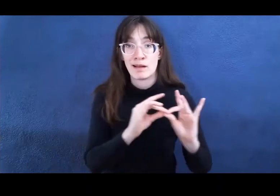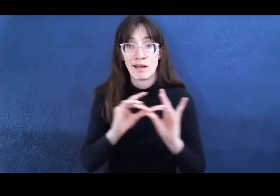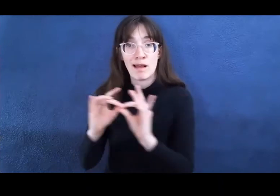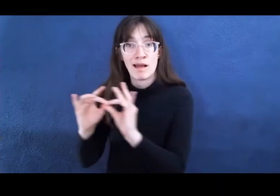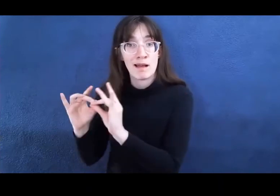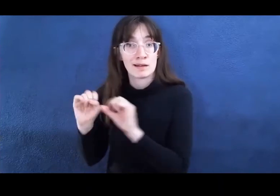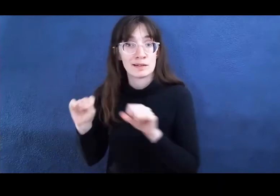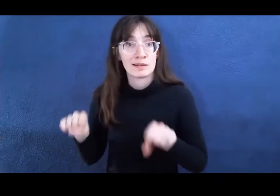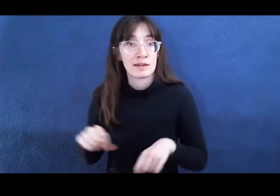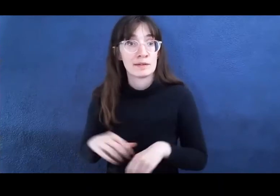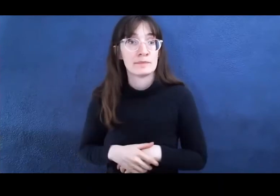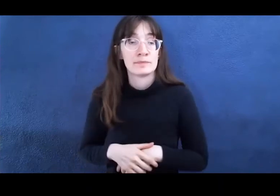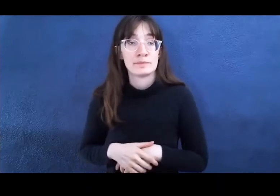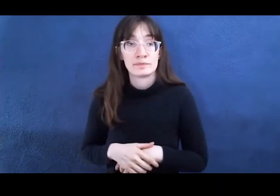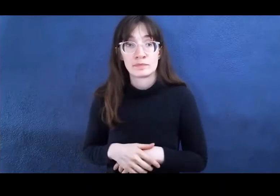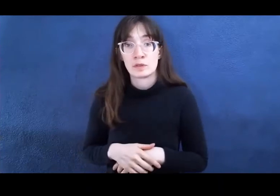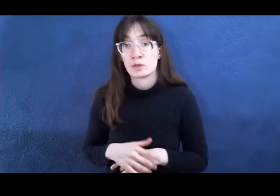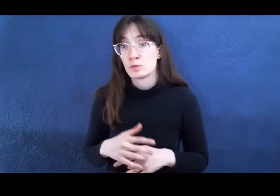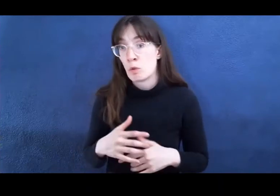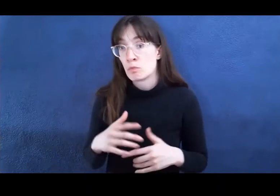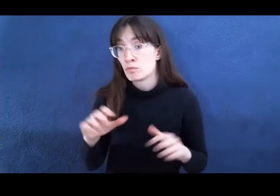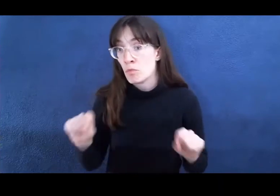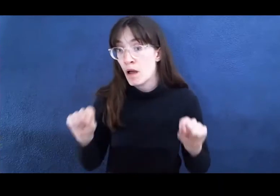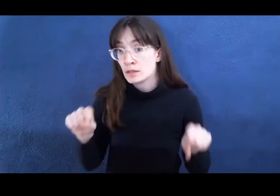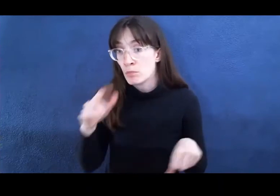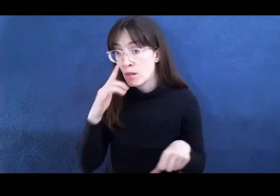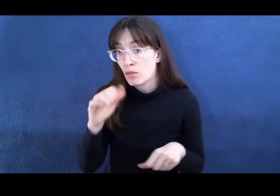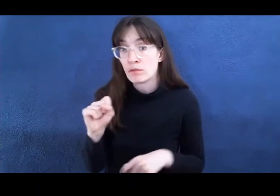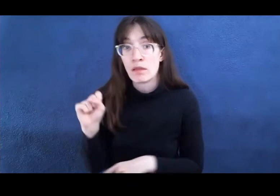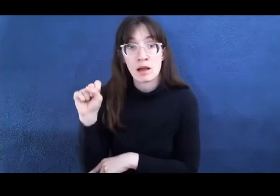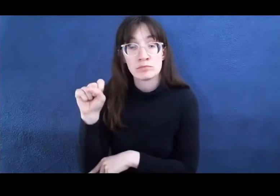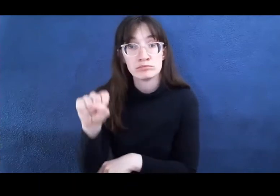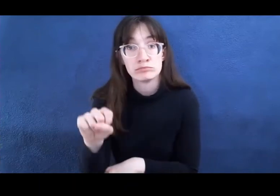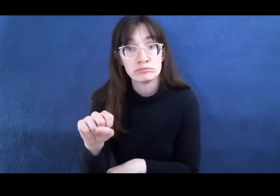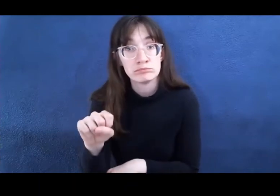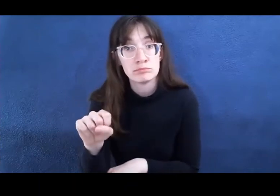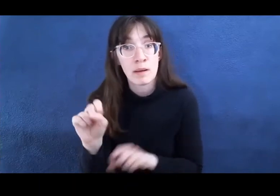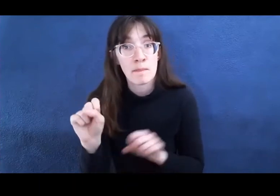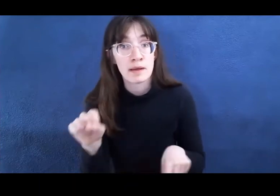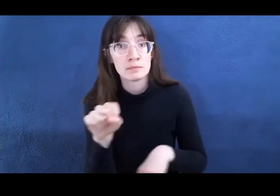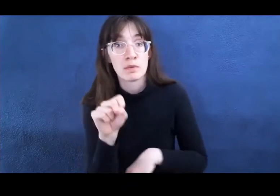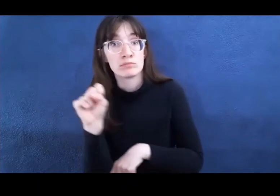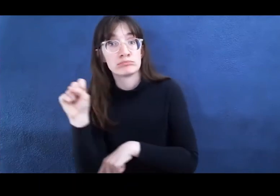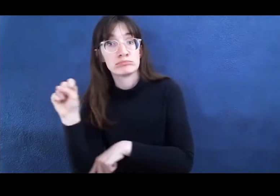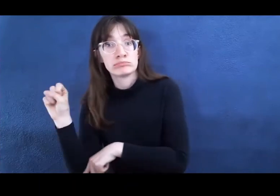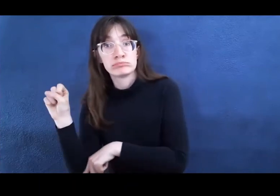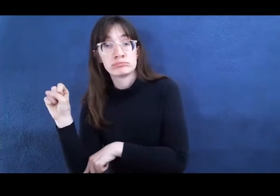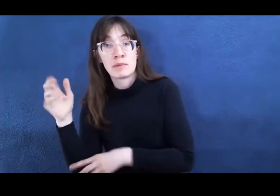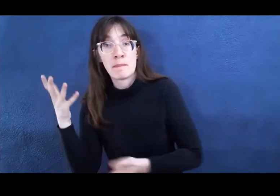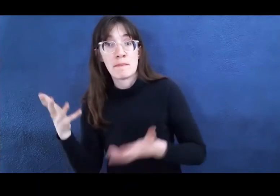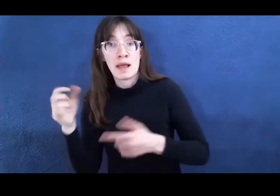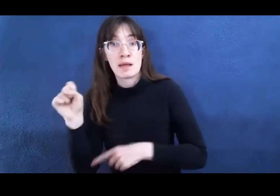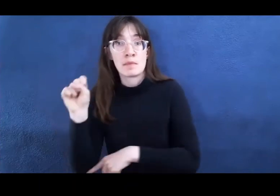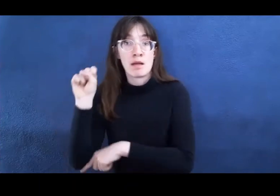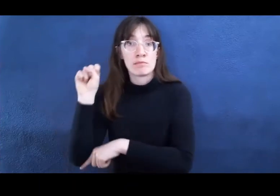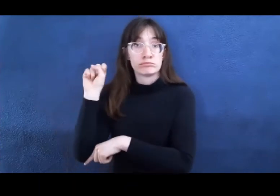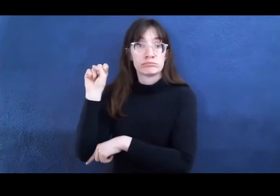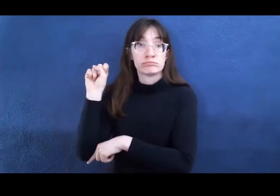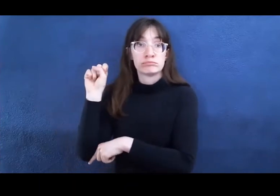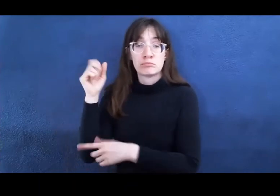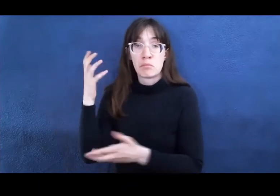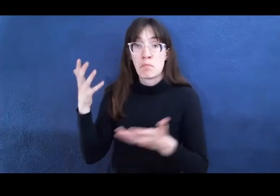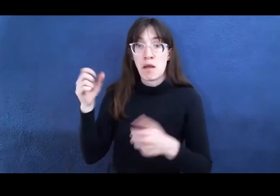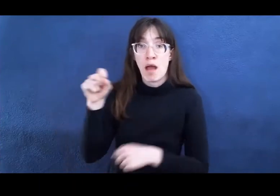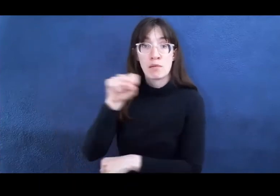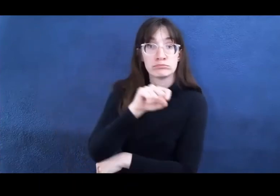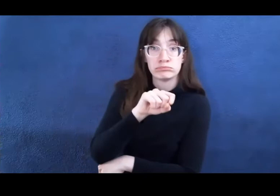like leaning your upper body forward, possibly leaning to one side, maybe leaning back, perhaps leaning to